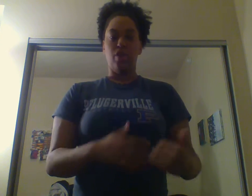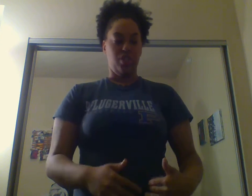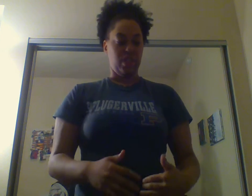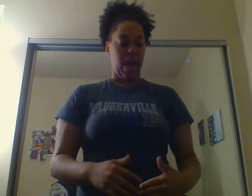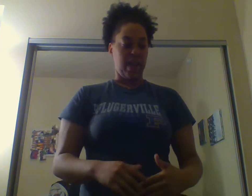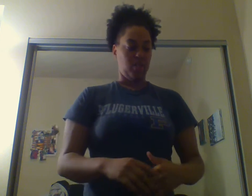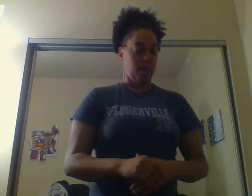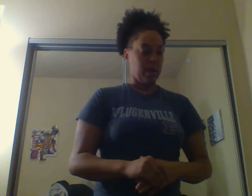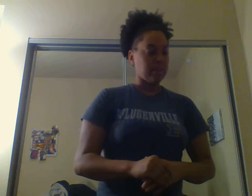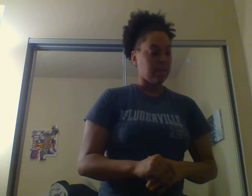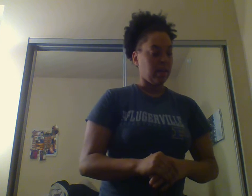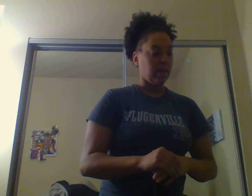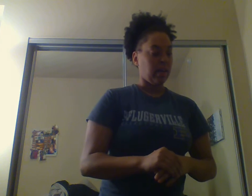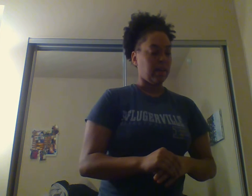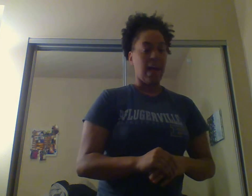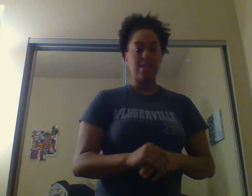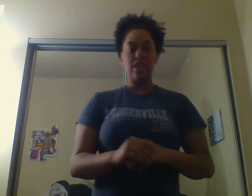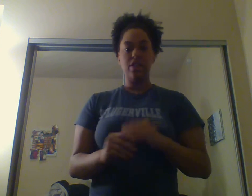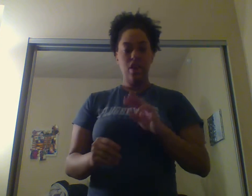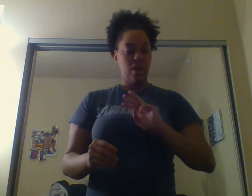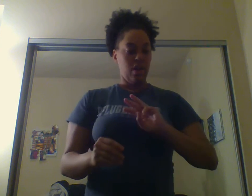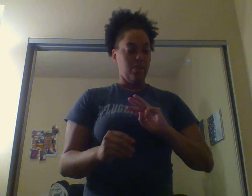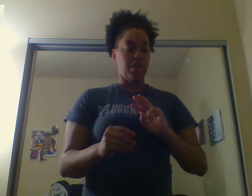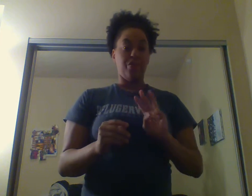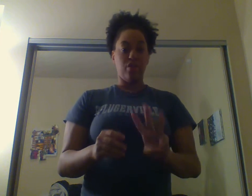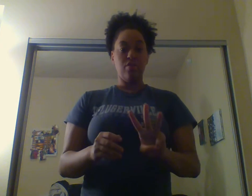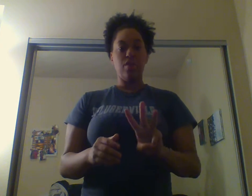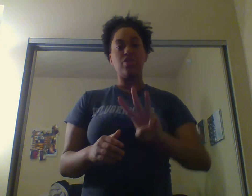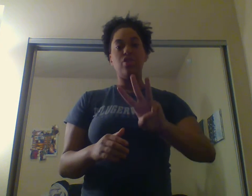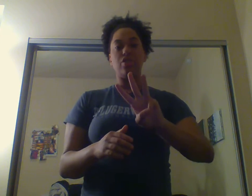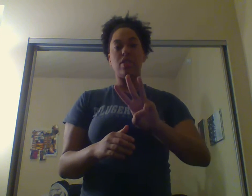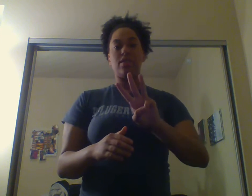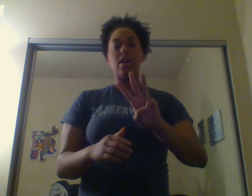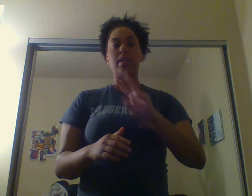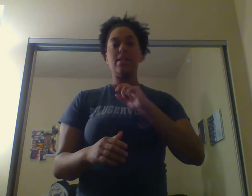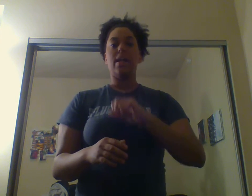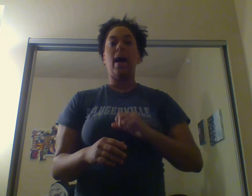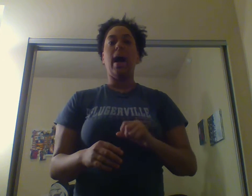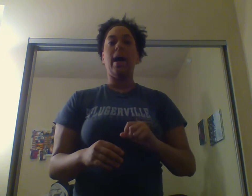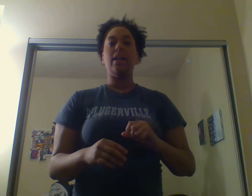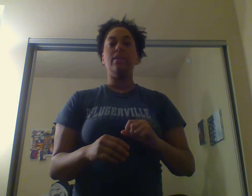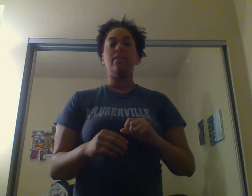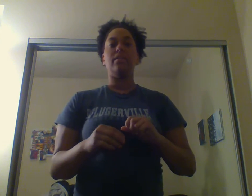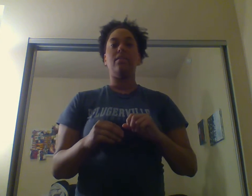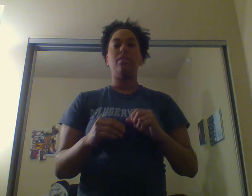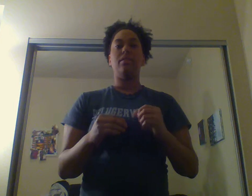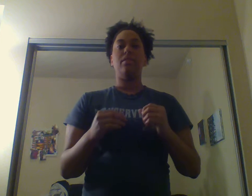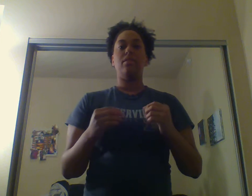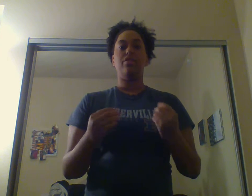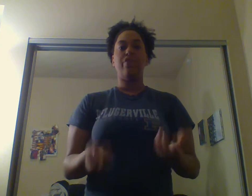divergent aspect. Lastly, the three research studies that I